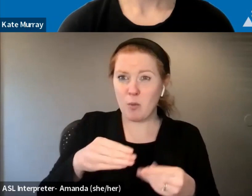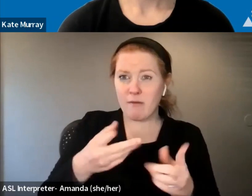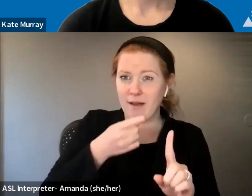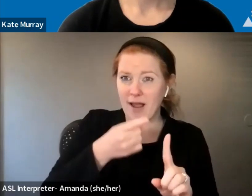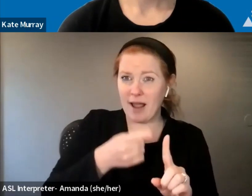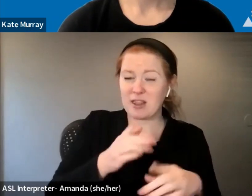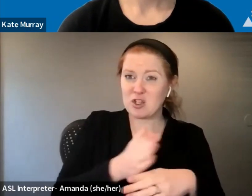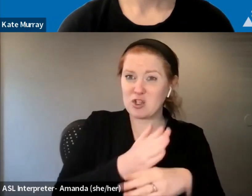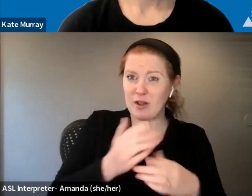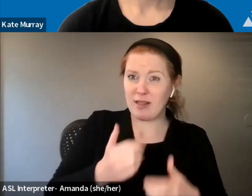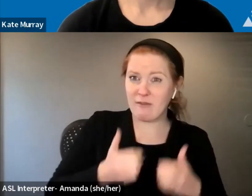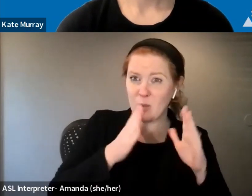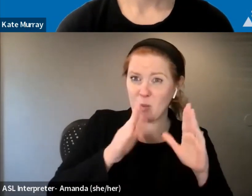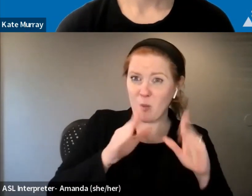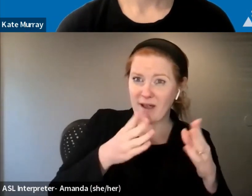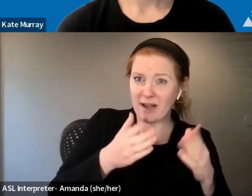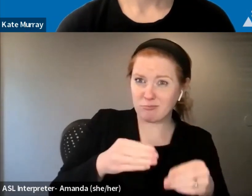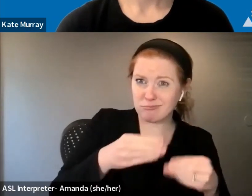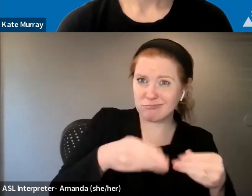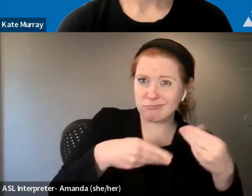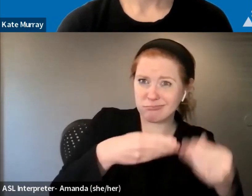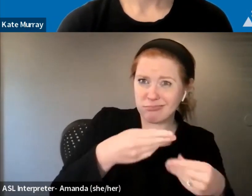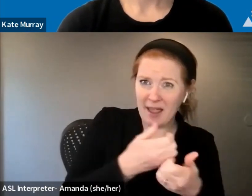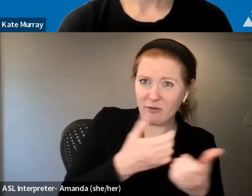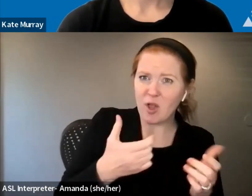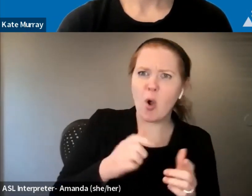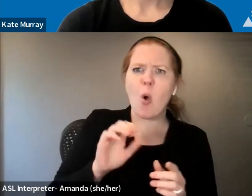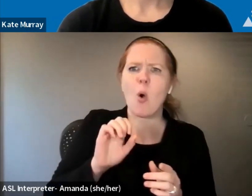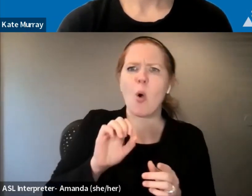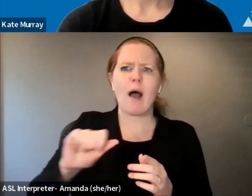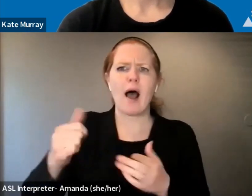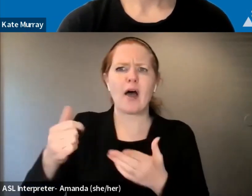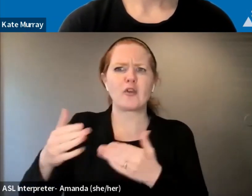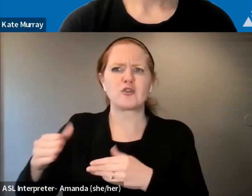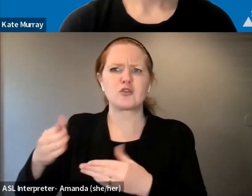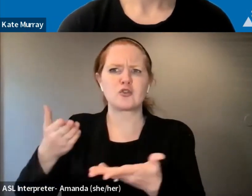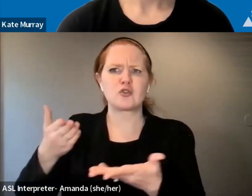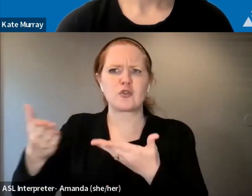living provider or whether there are services outside of that.